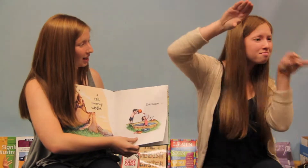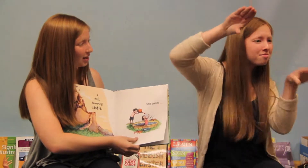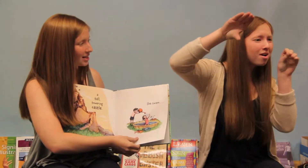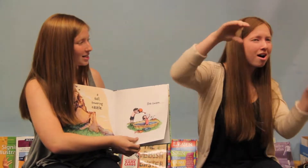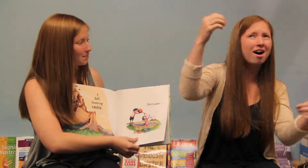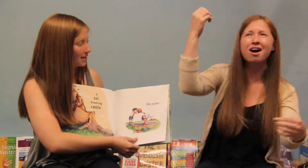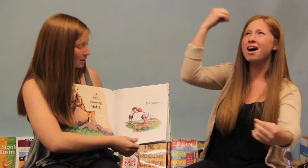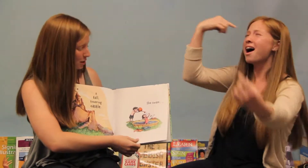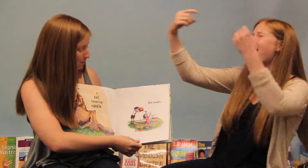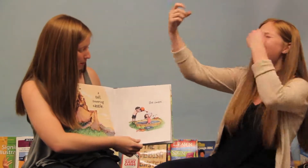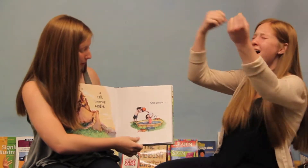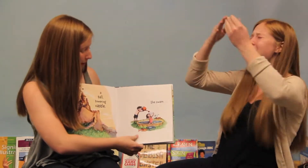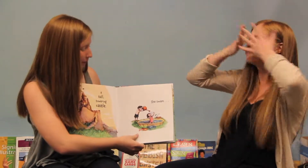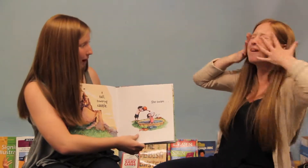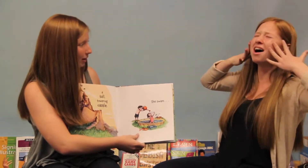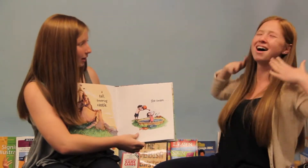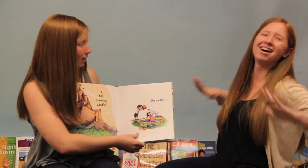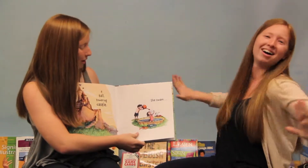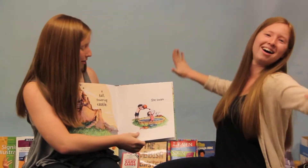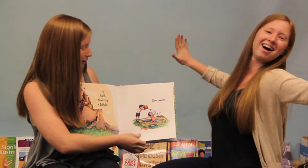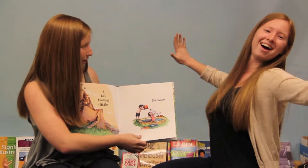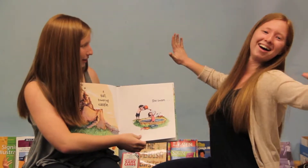This has Spencer's pouring water all over her.